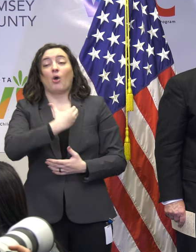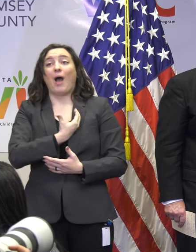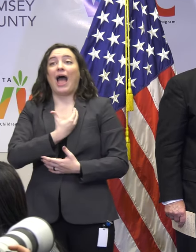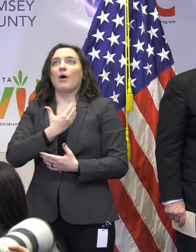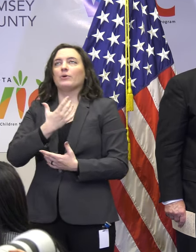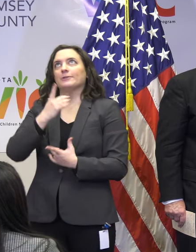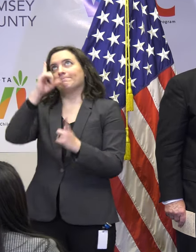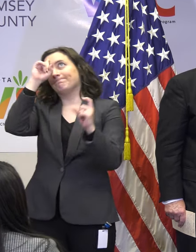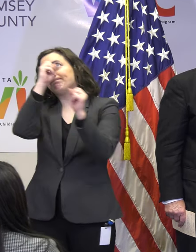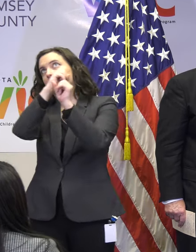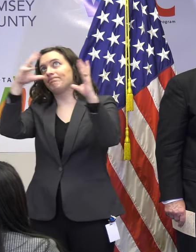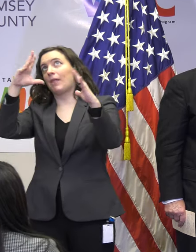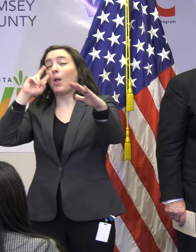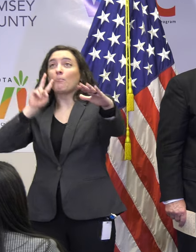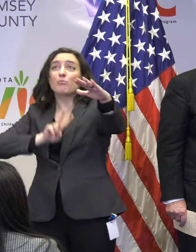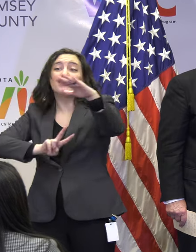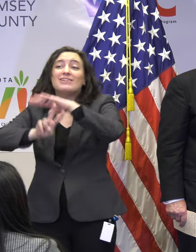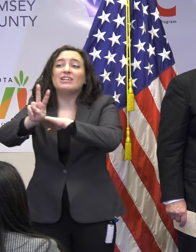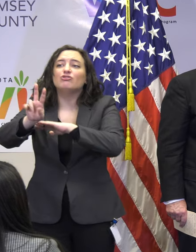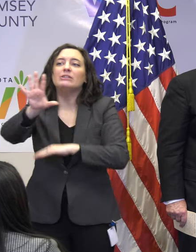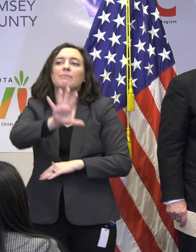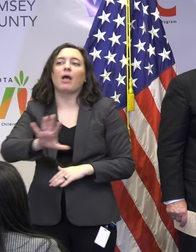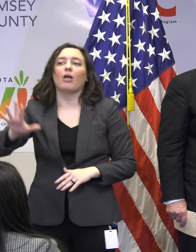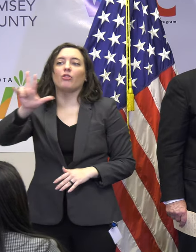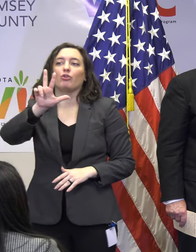32,000 Minnesotans